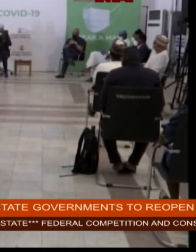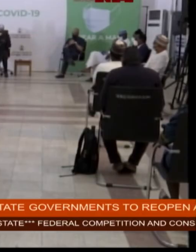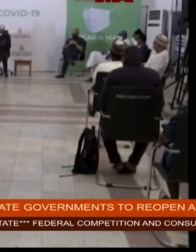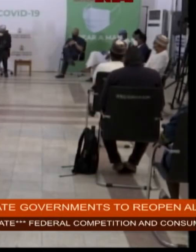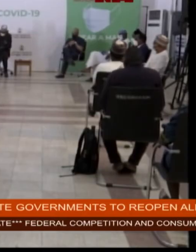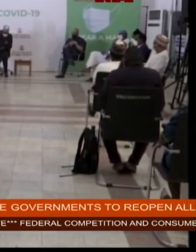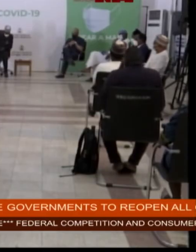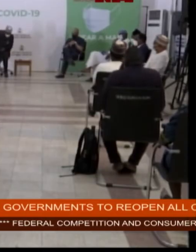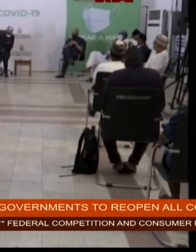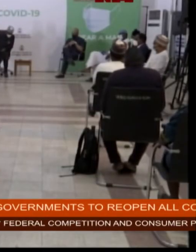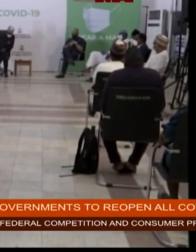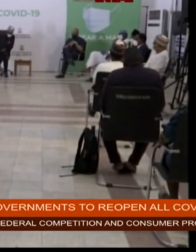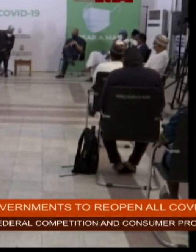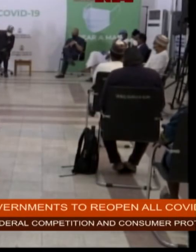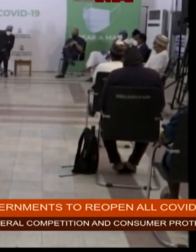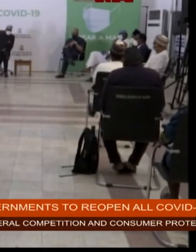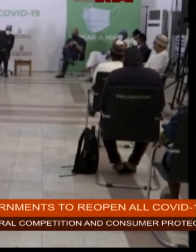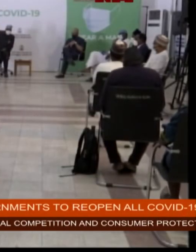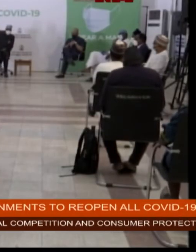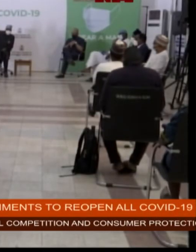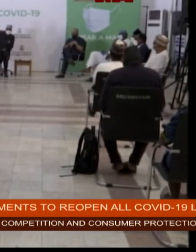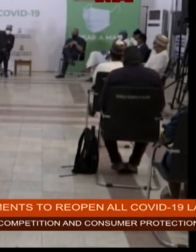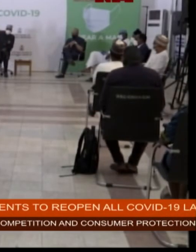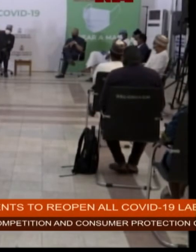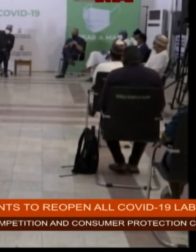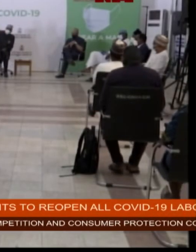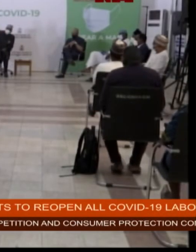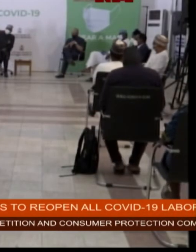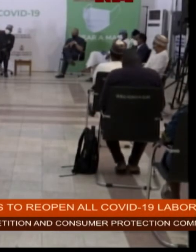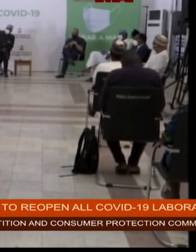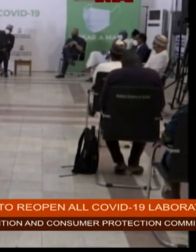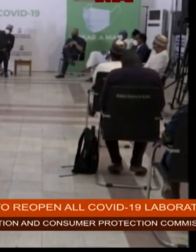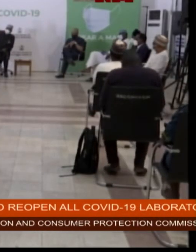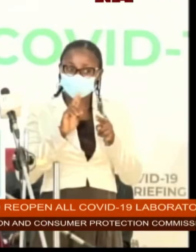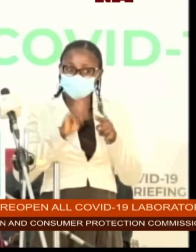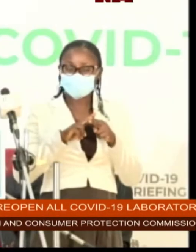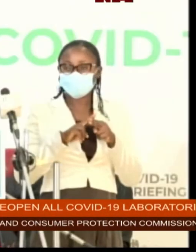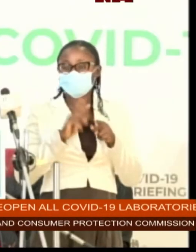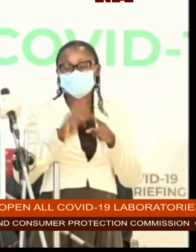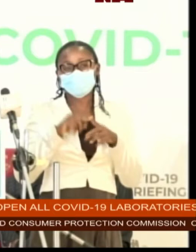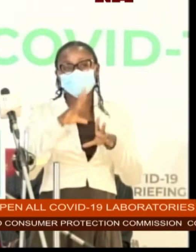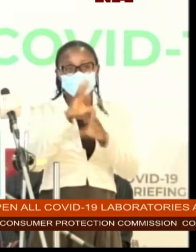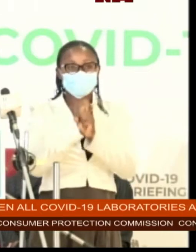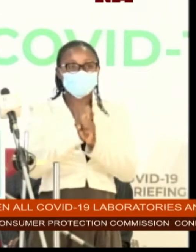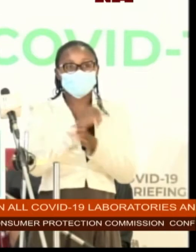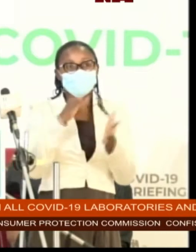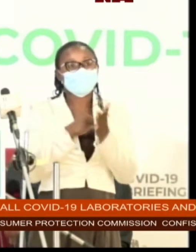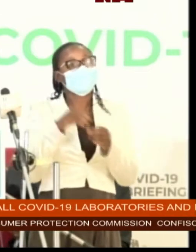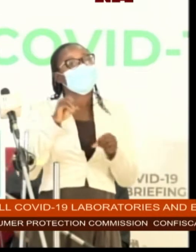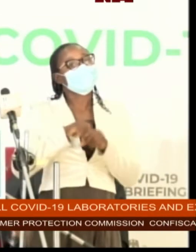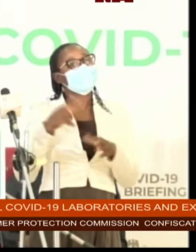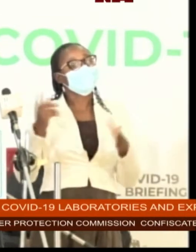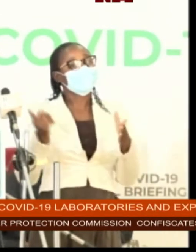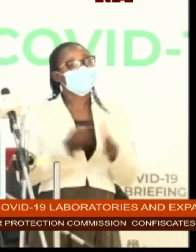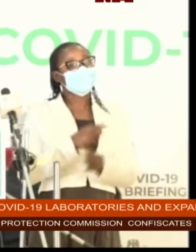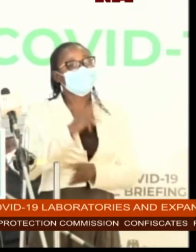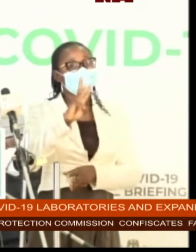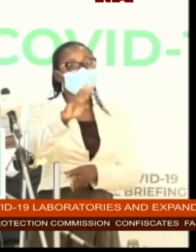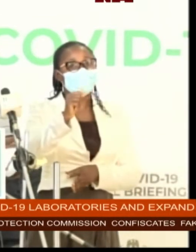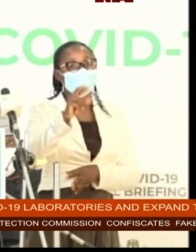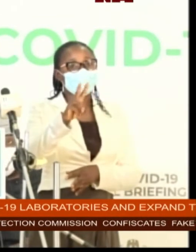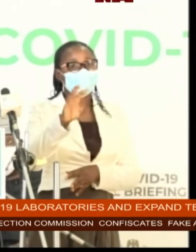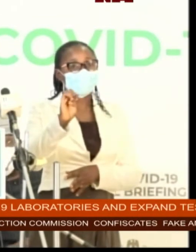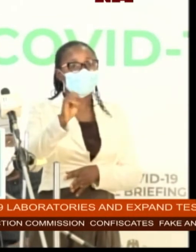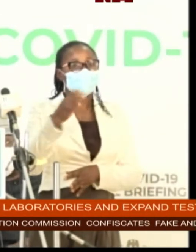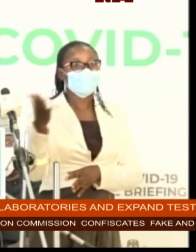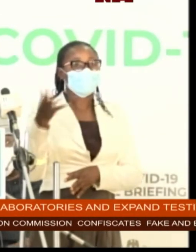us is that, if I were to paraphrase it, in the first wave, there was need for